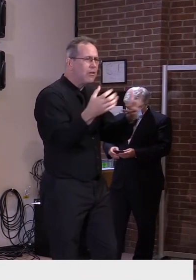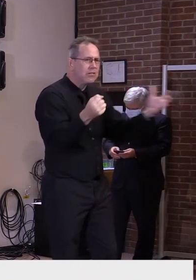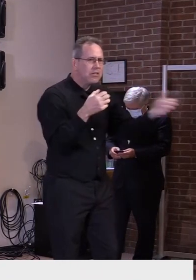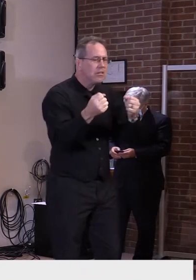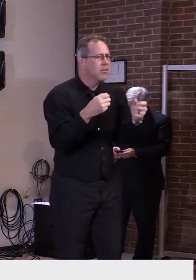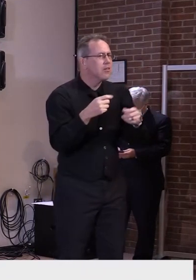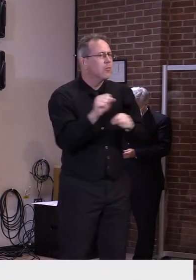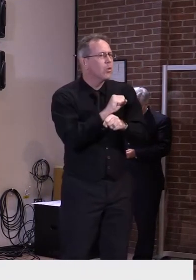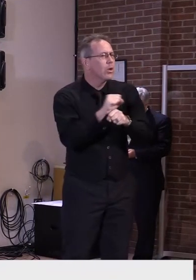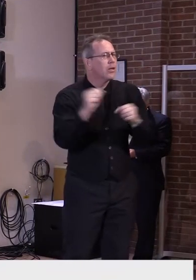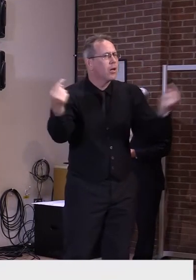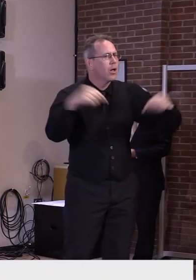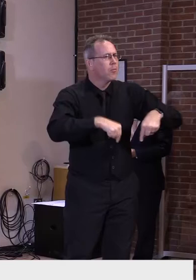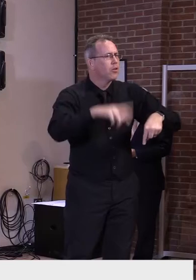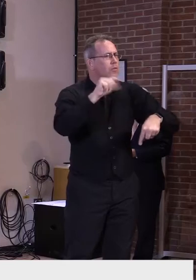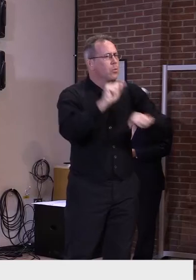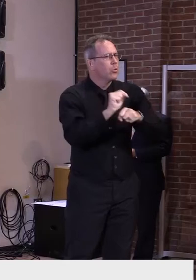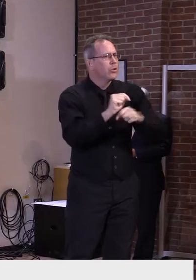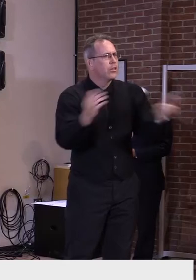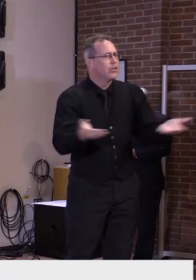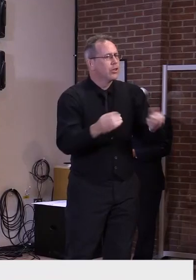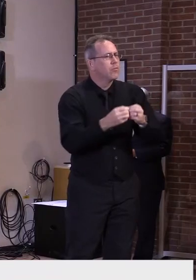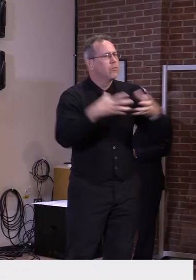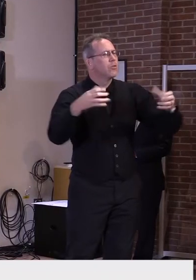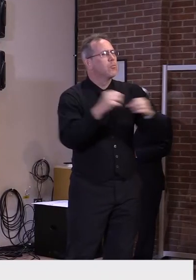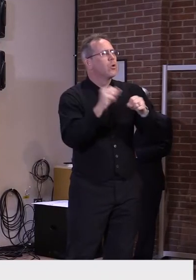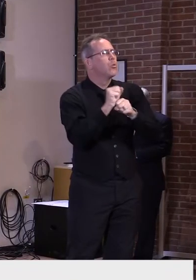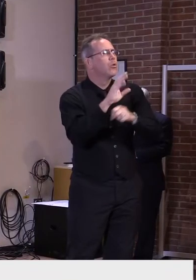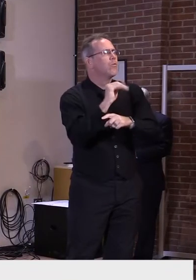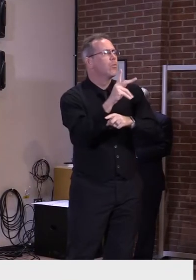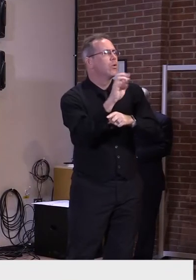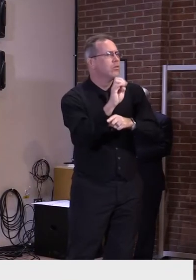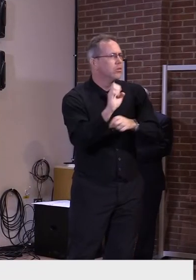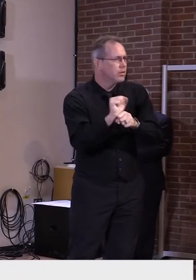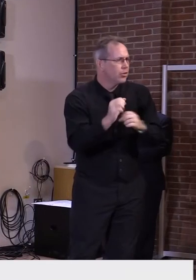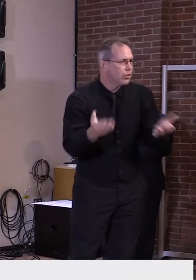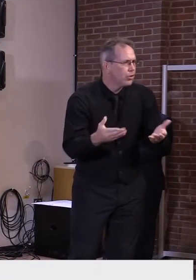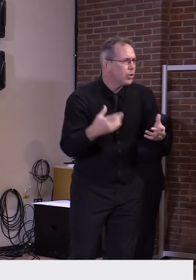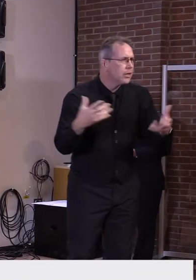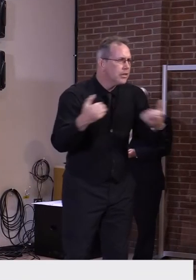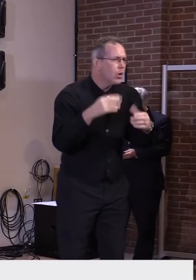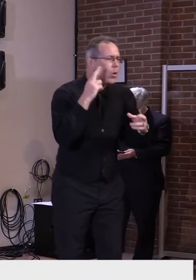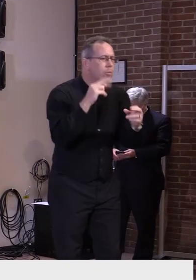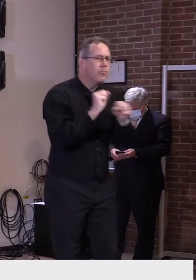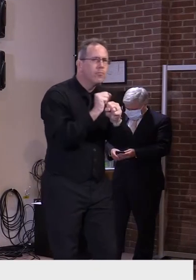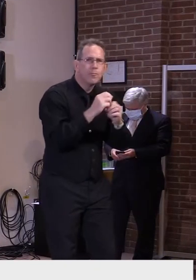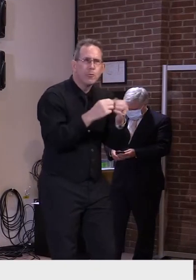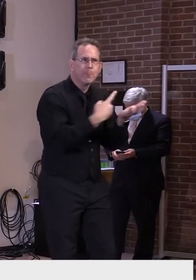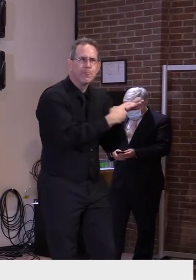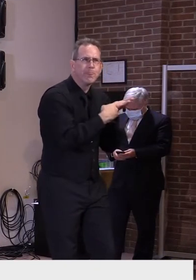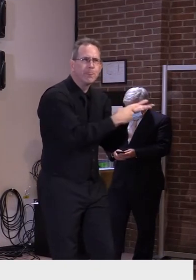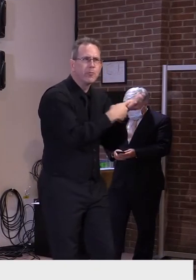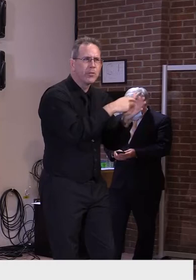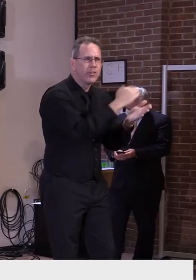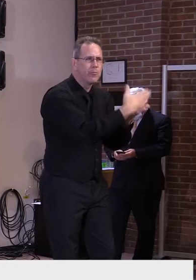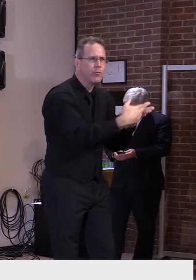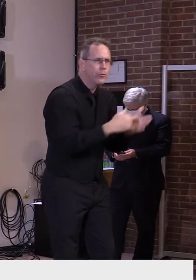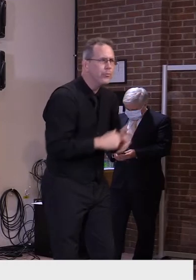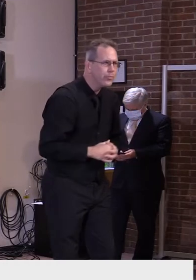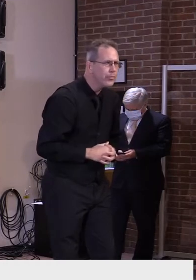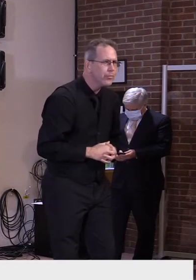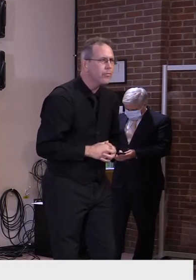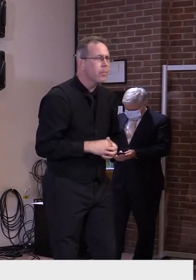to grow the workforce. So look forward to that. We're faced with a problem before the pandemic, but it's